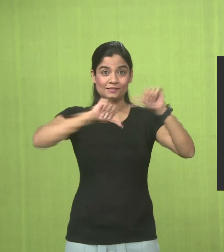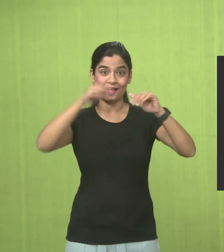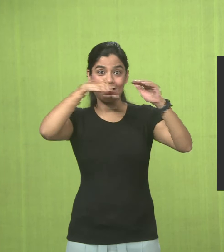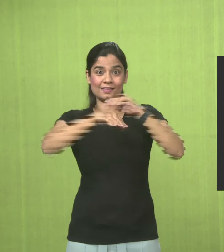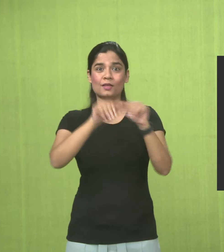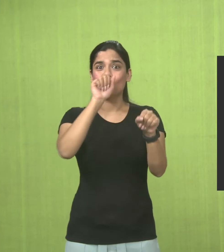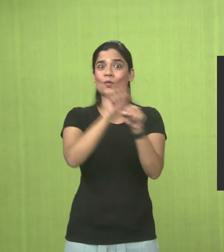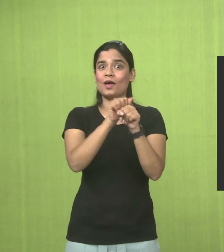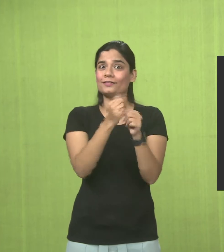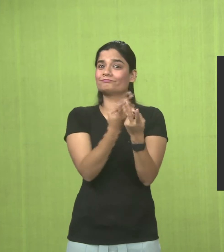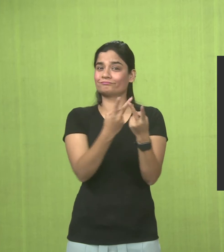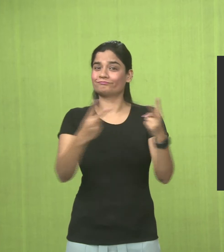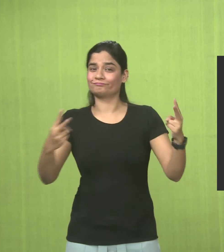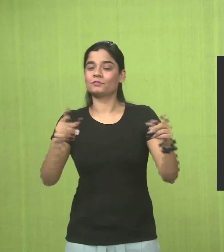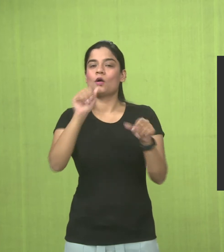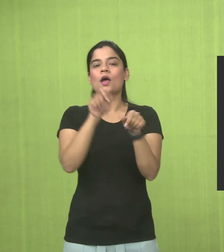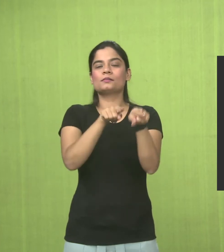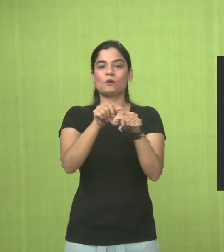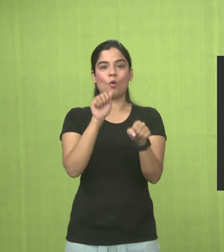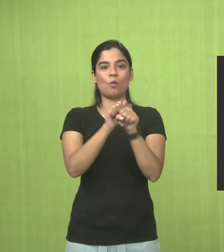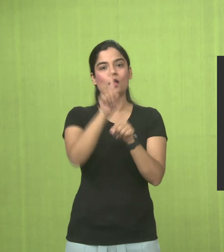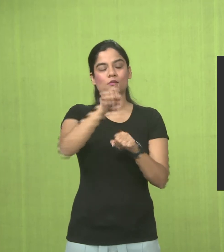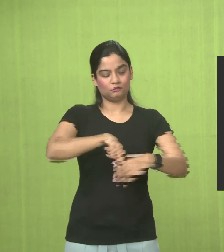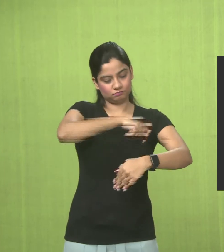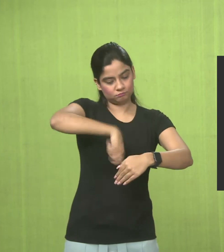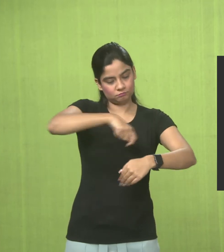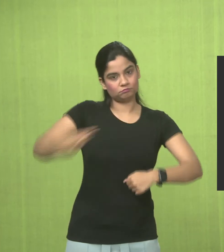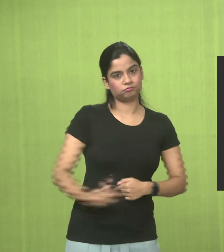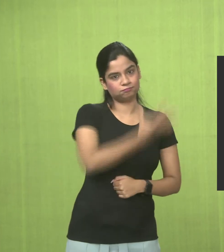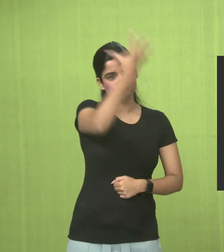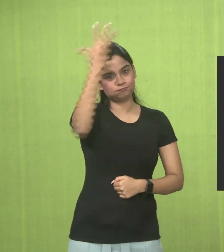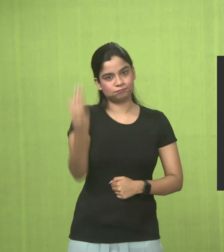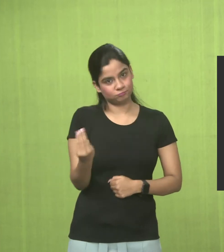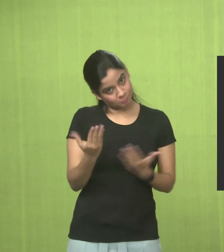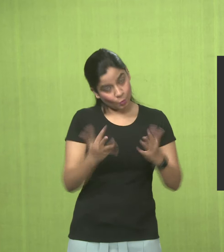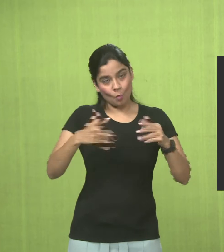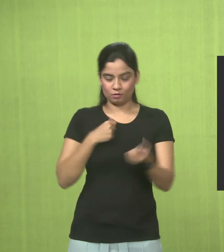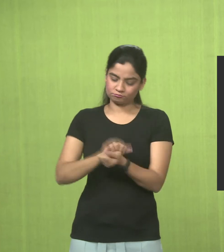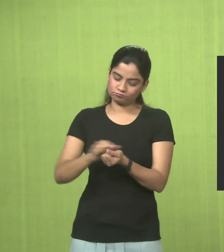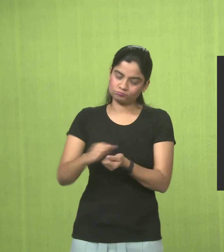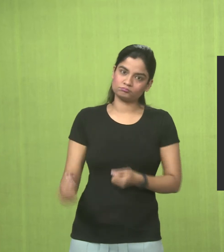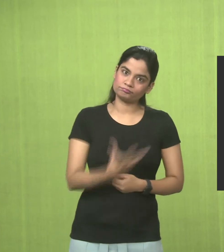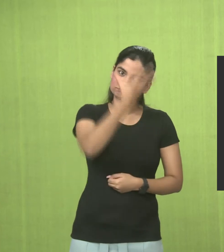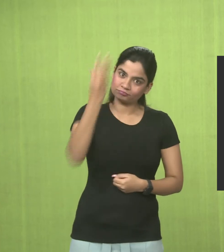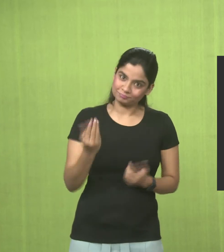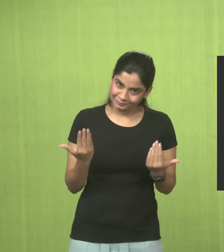Home science helps us in improving efficiency of different tasks. It helps us